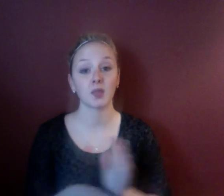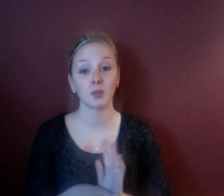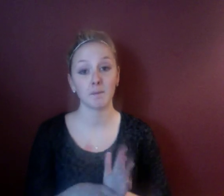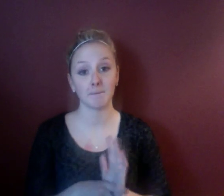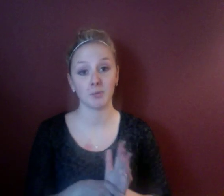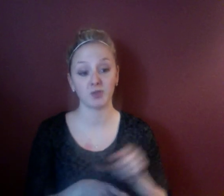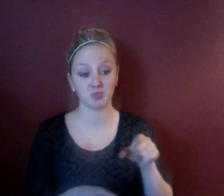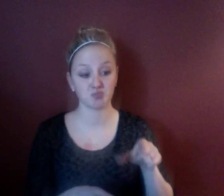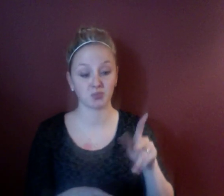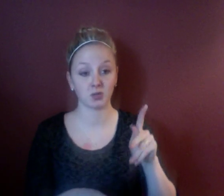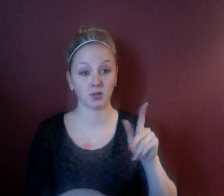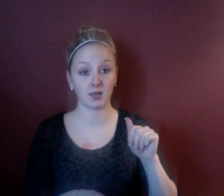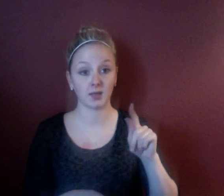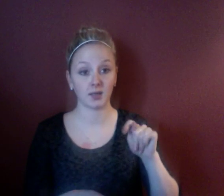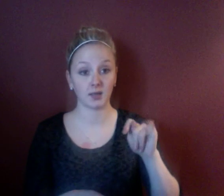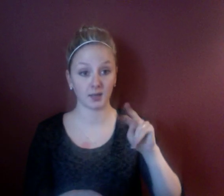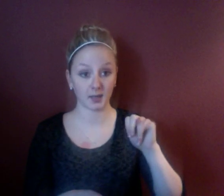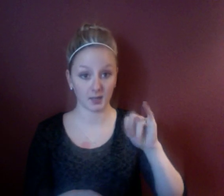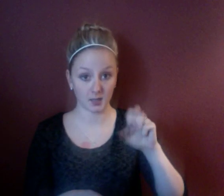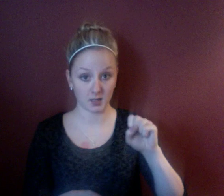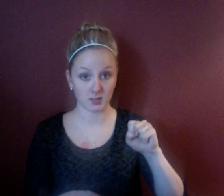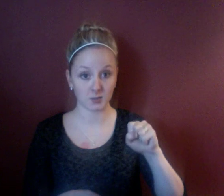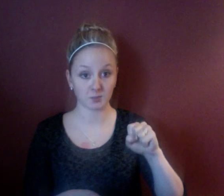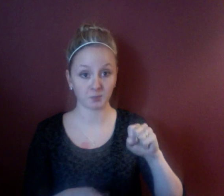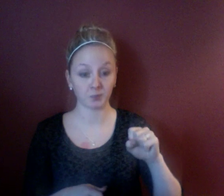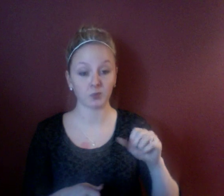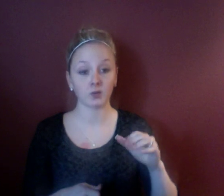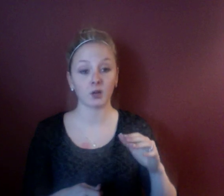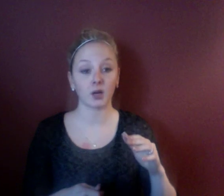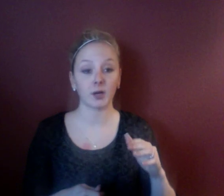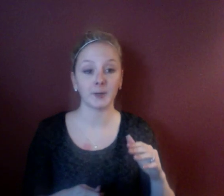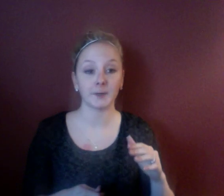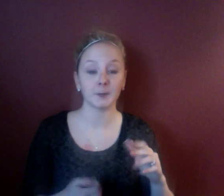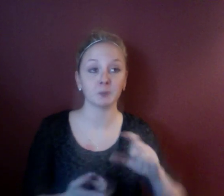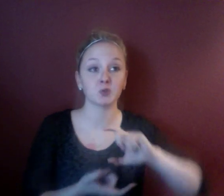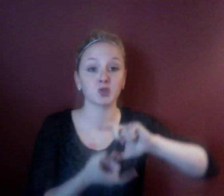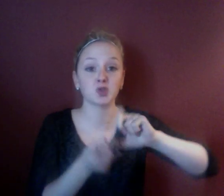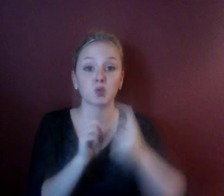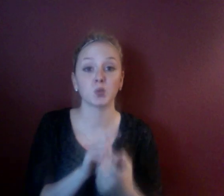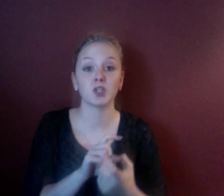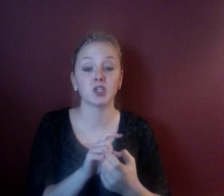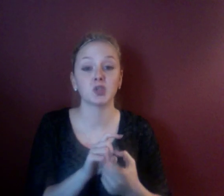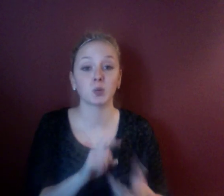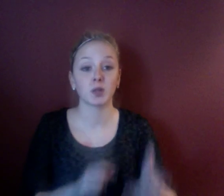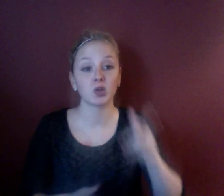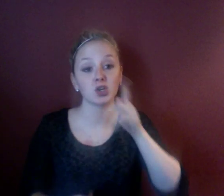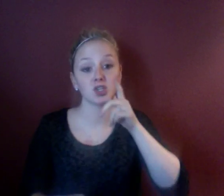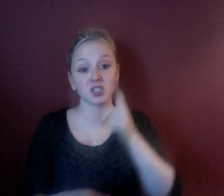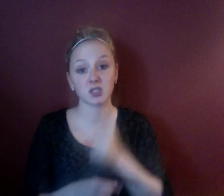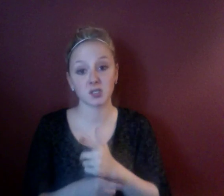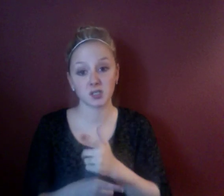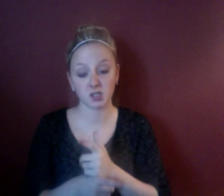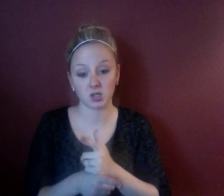out in a positive way, that's what we're trying to do here. So we took your shirt and paired it with a cardigan that's got some visual interest